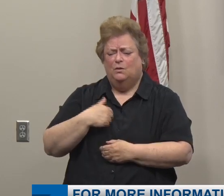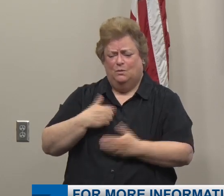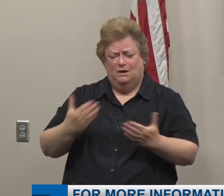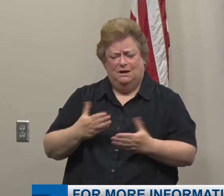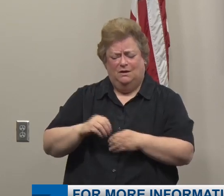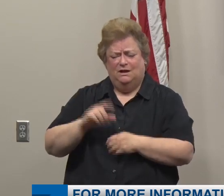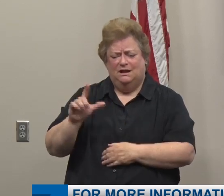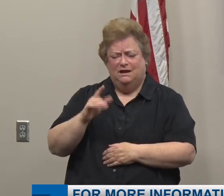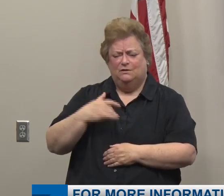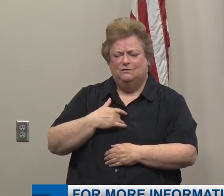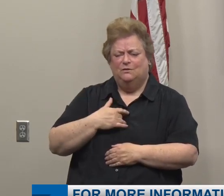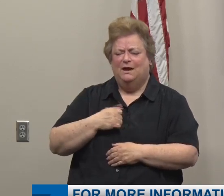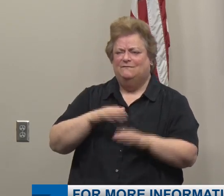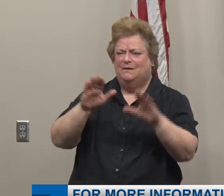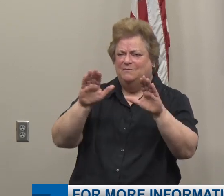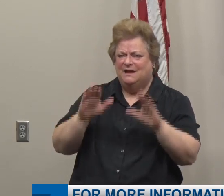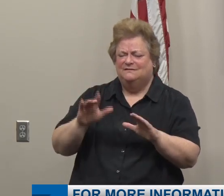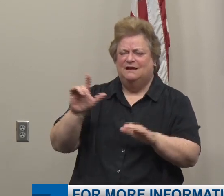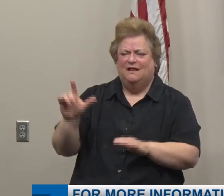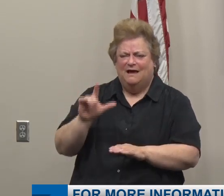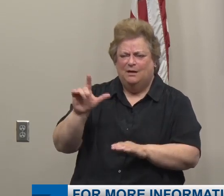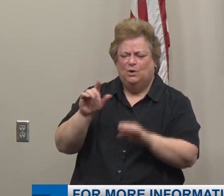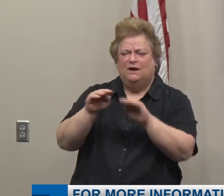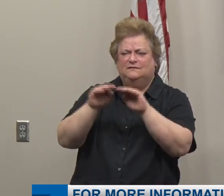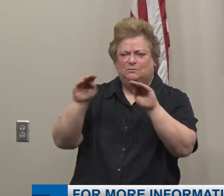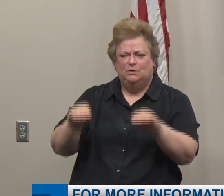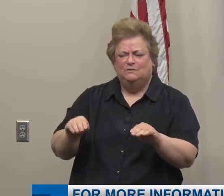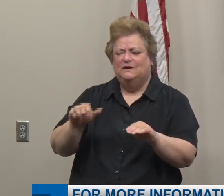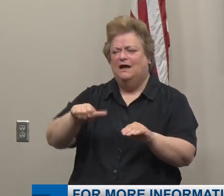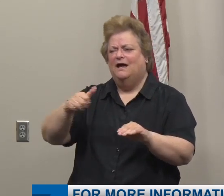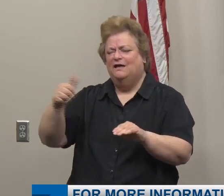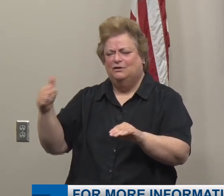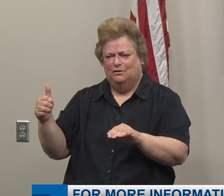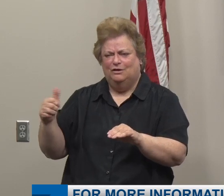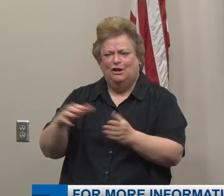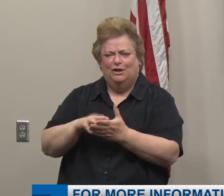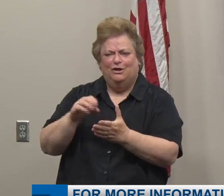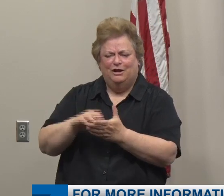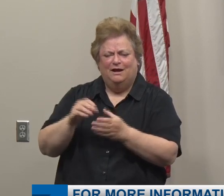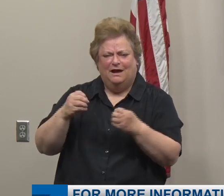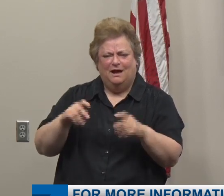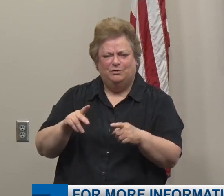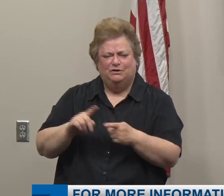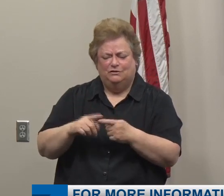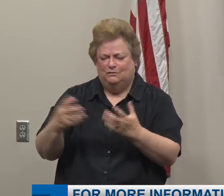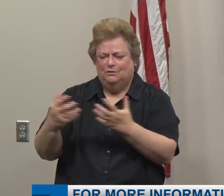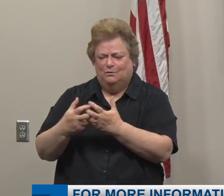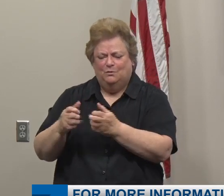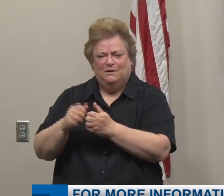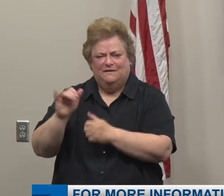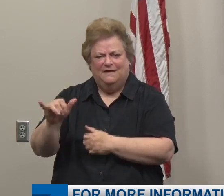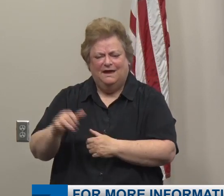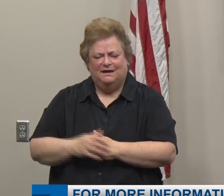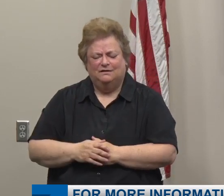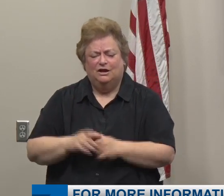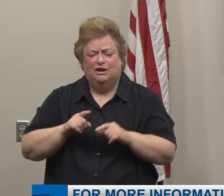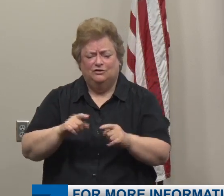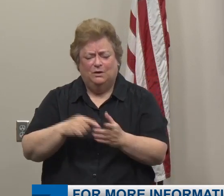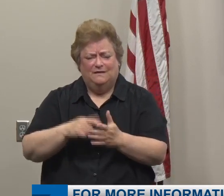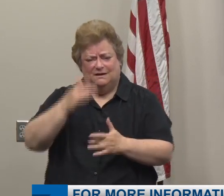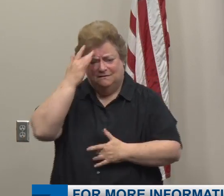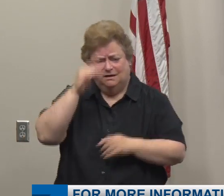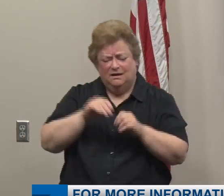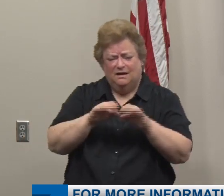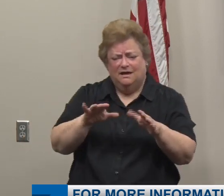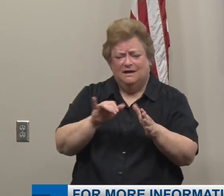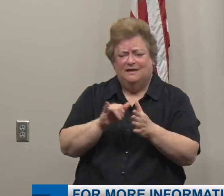to have amazing libraries and museums and other learning opportunities to complement these during the pandemic many of the activities that